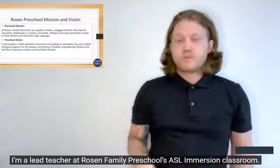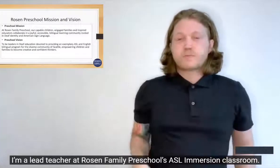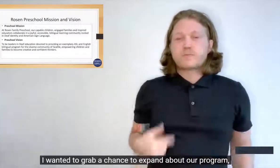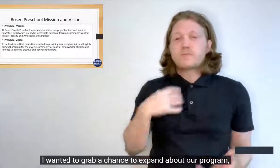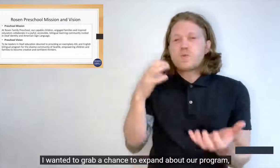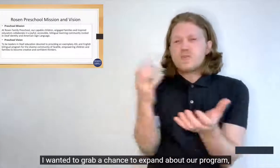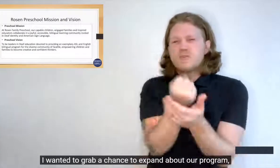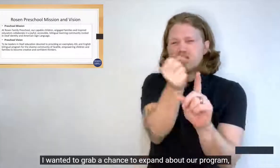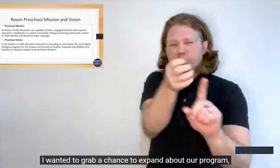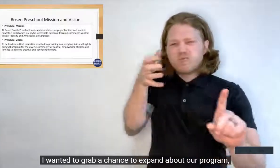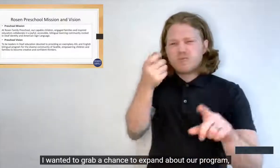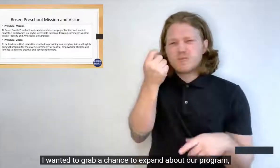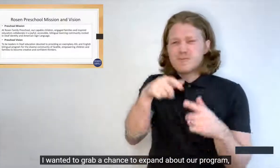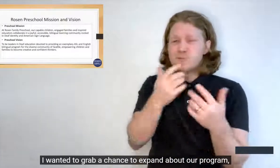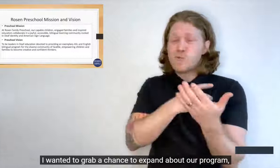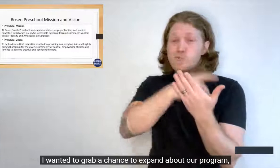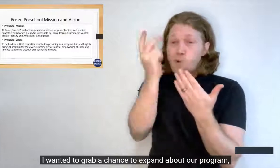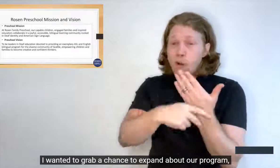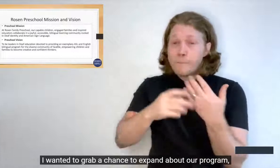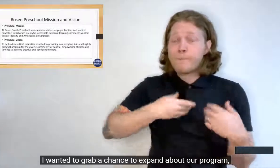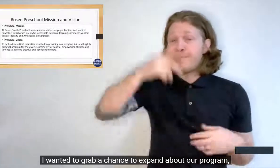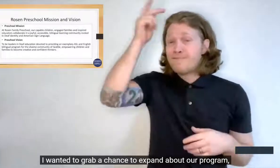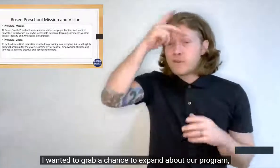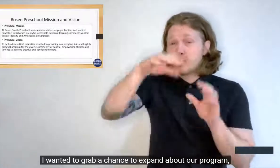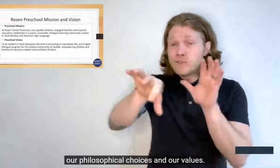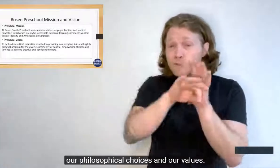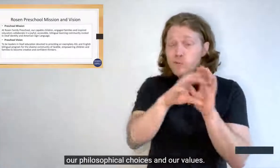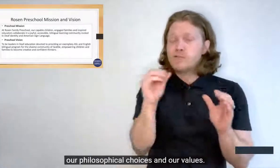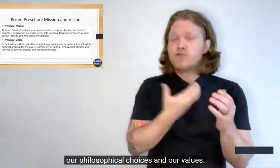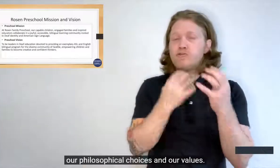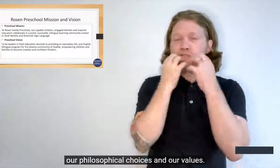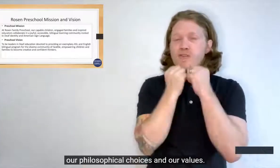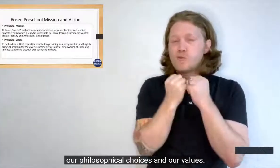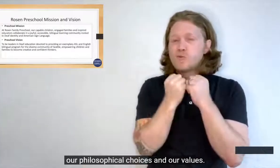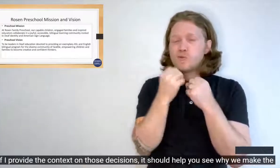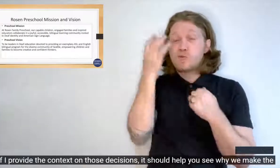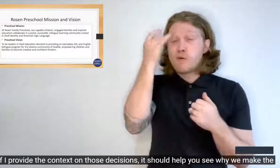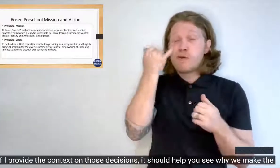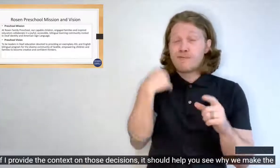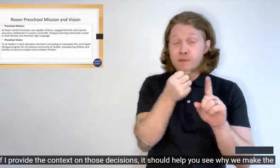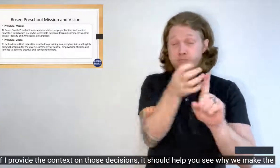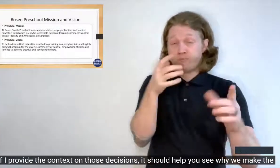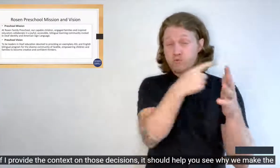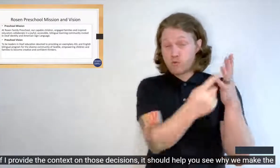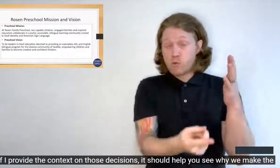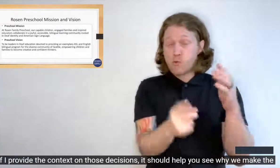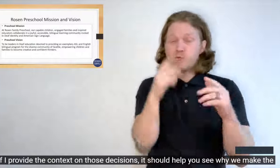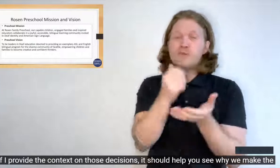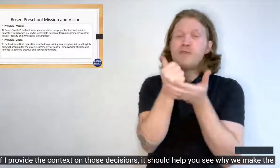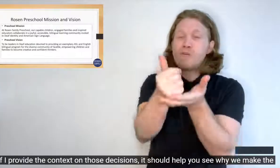Classroom. I wanted to take this opportunity to expand about our program, our philosophical choices and values. I feel if I provide